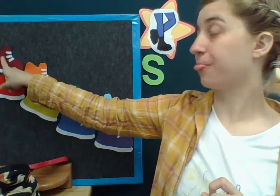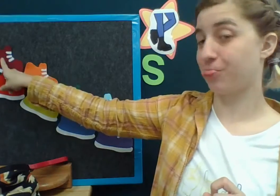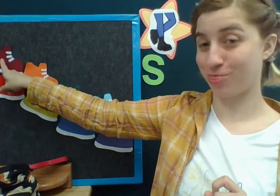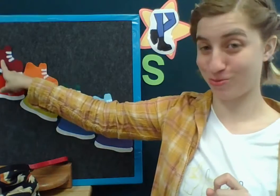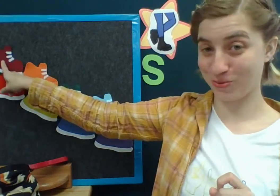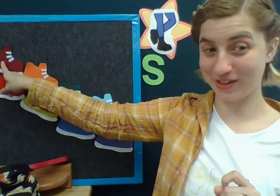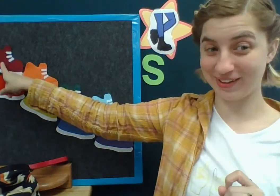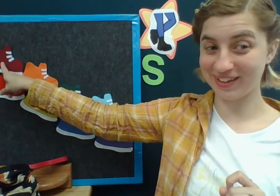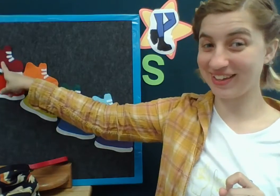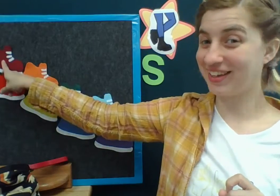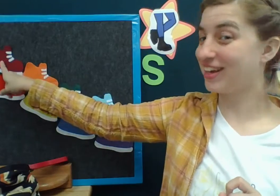3,